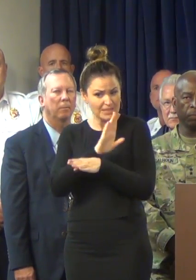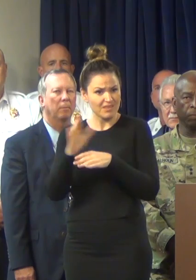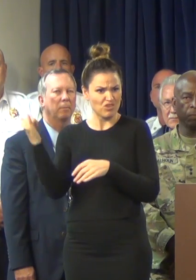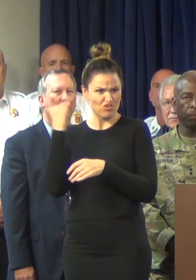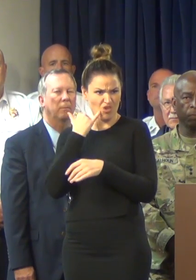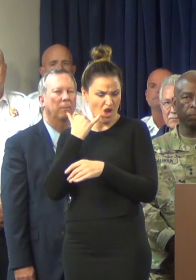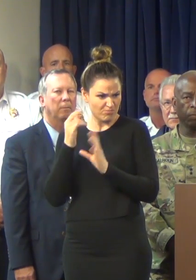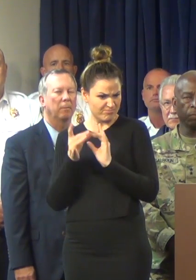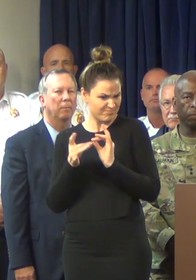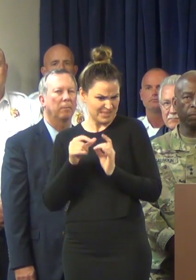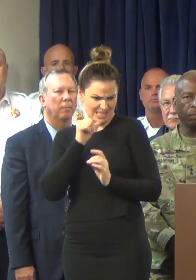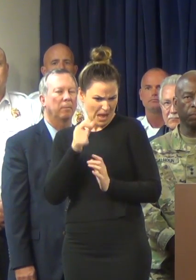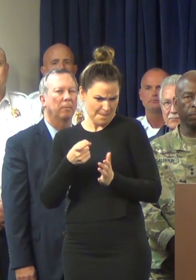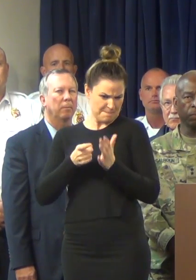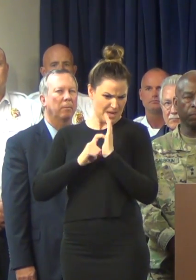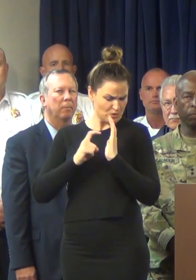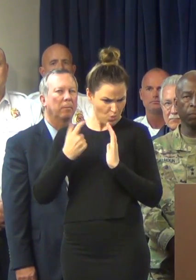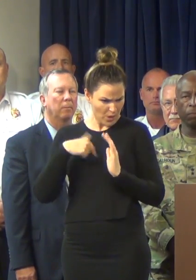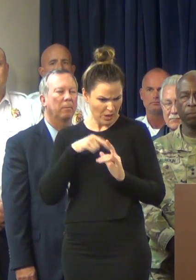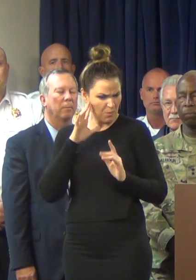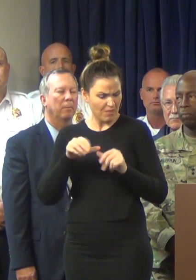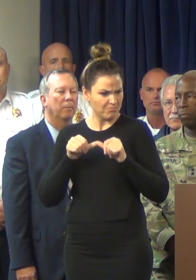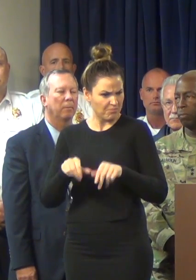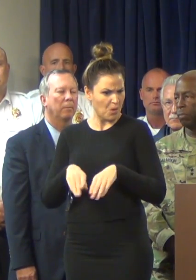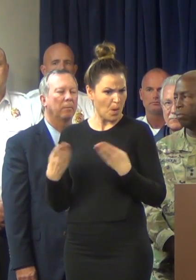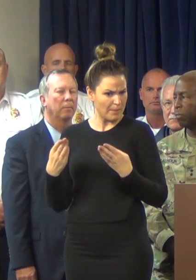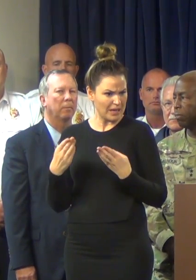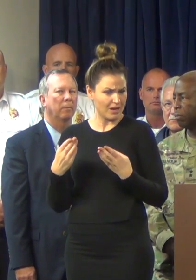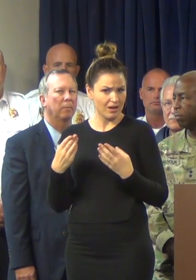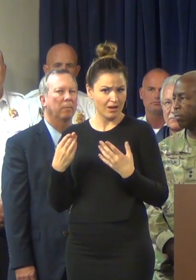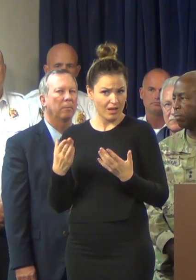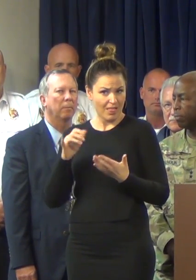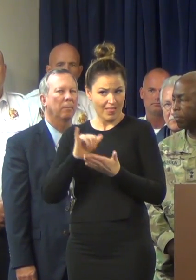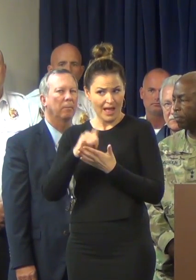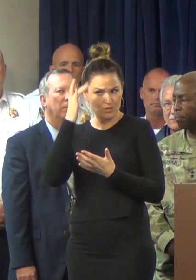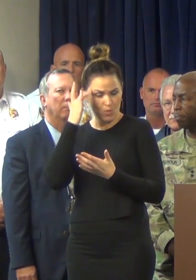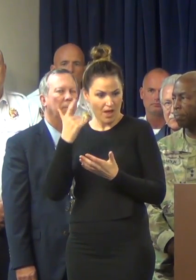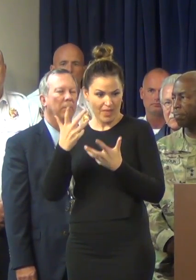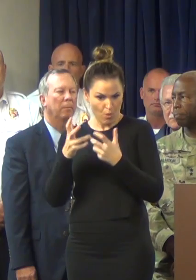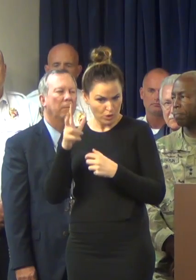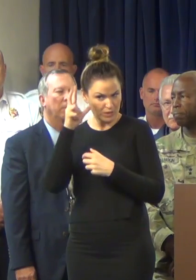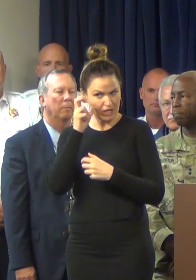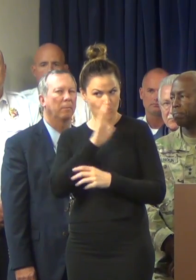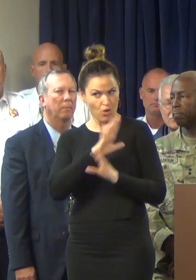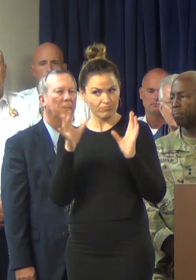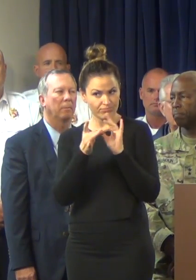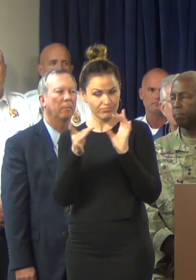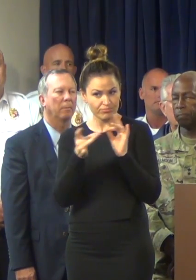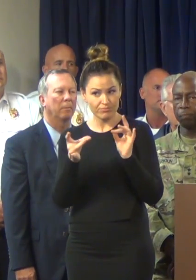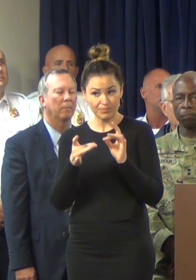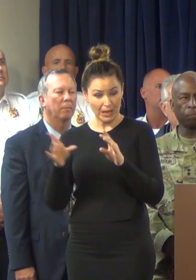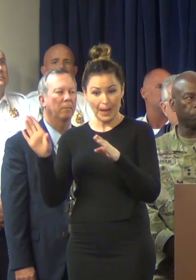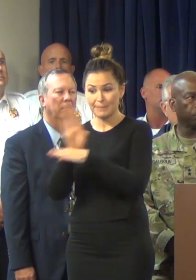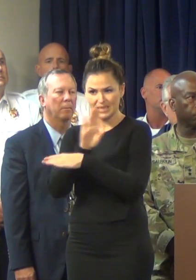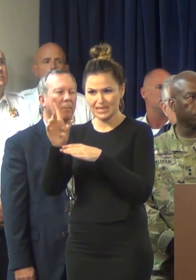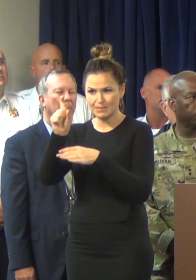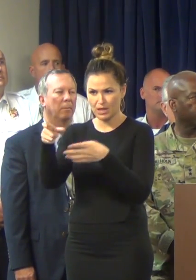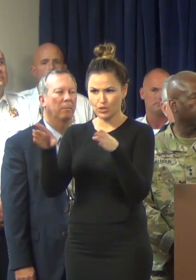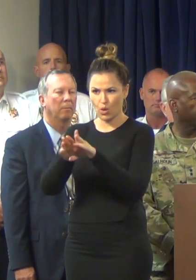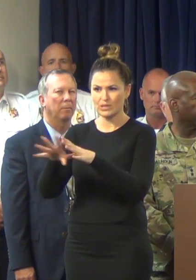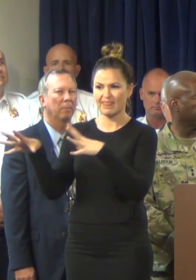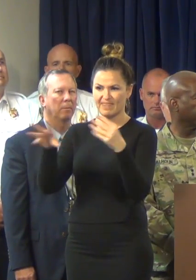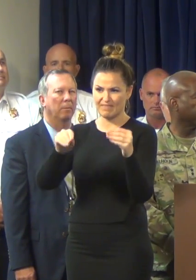called and said, it's not mandatory, we're going to remain open, and that's why they wanted to hear that word. The businesses need to close and